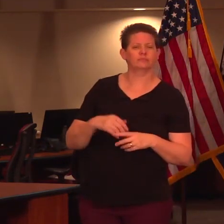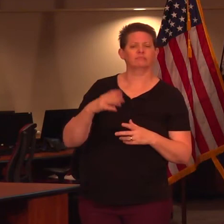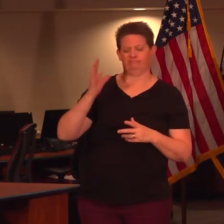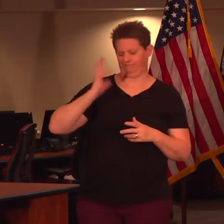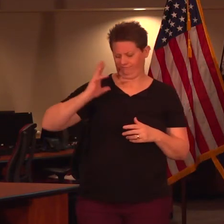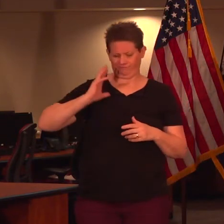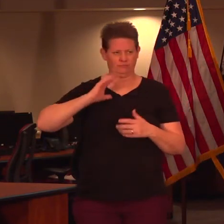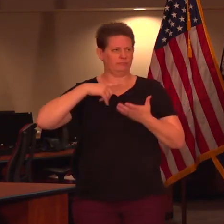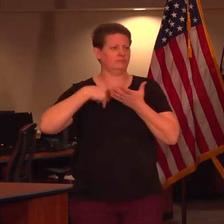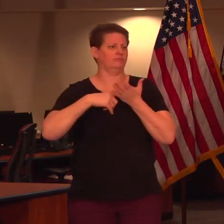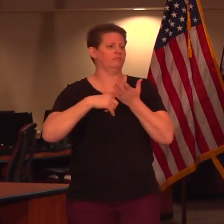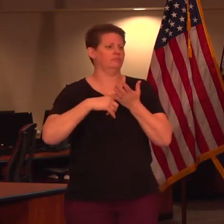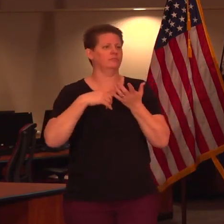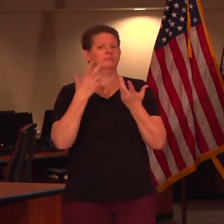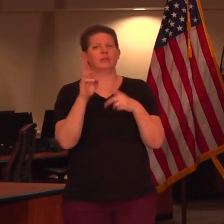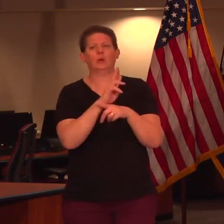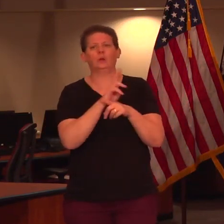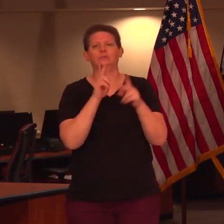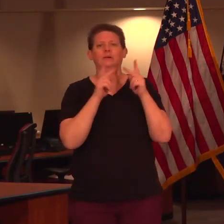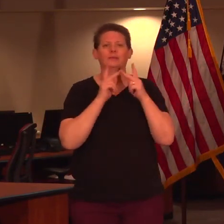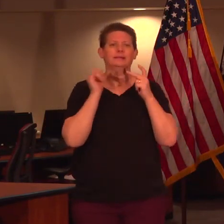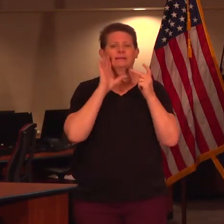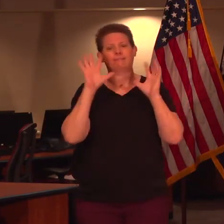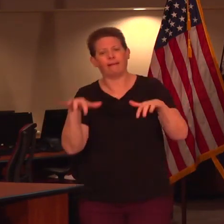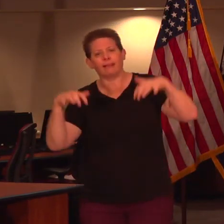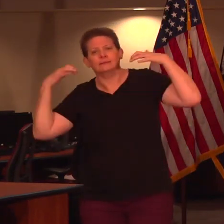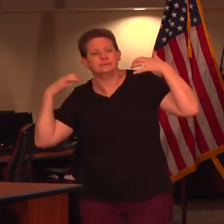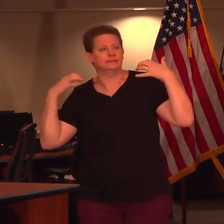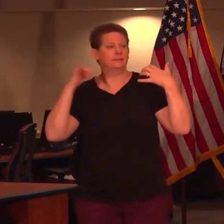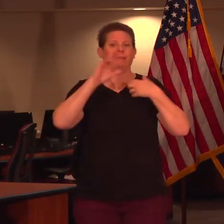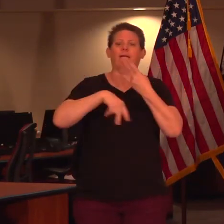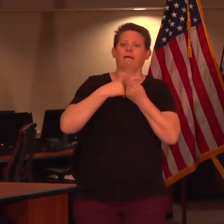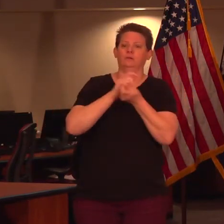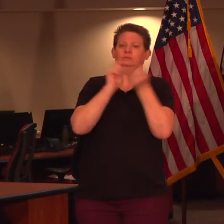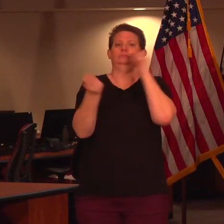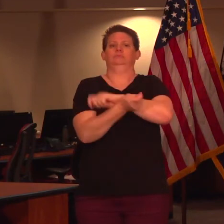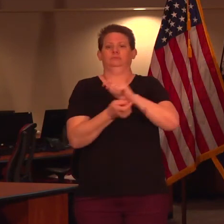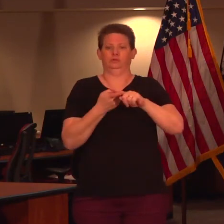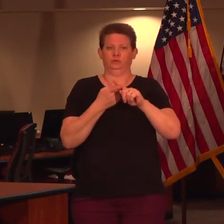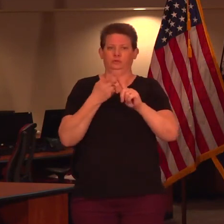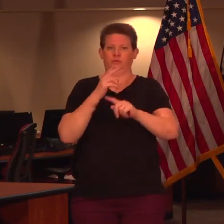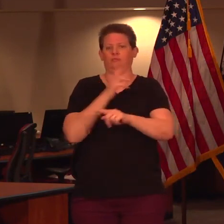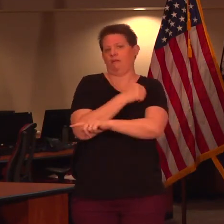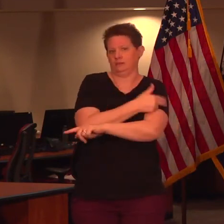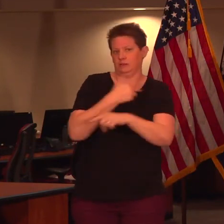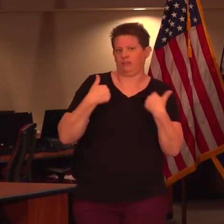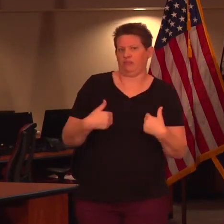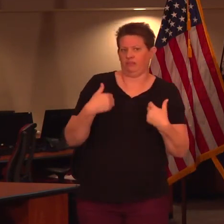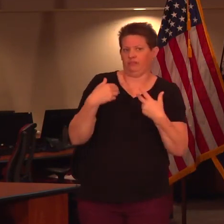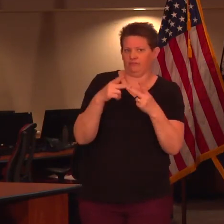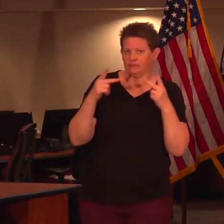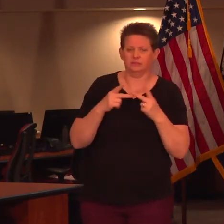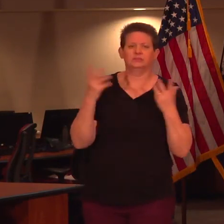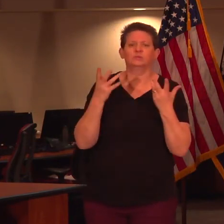the usage of facilities like coliseums, things like that, as health facilities if this were to get much, much worse.